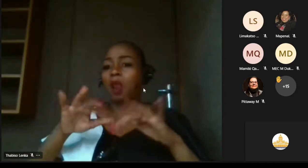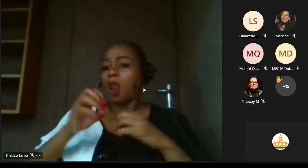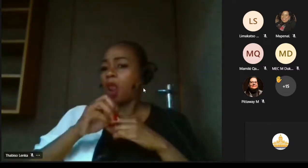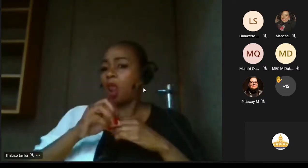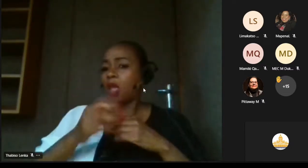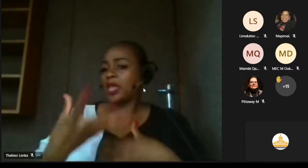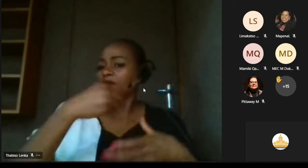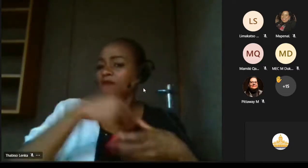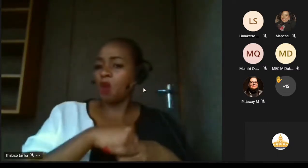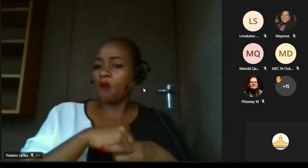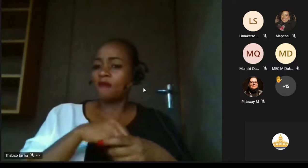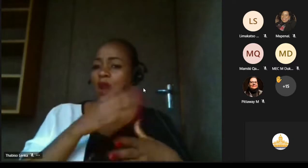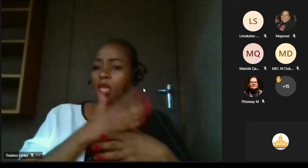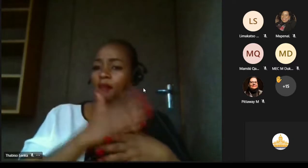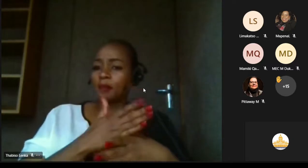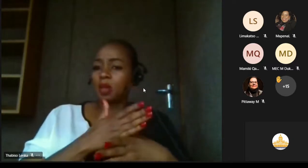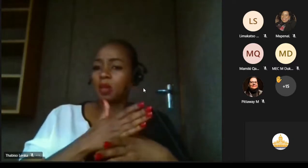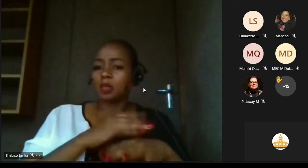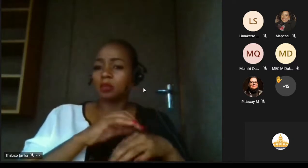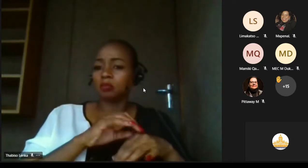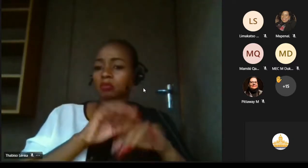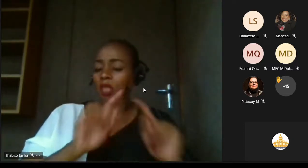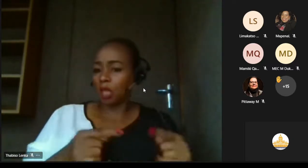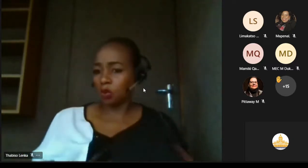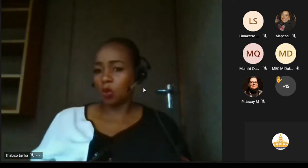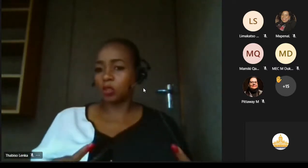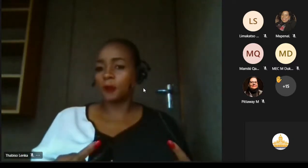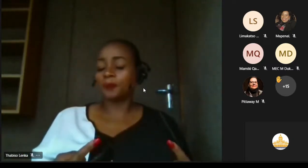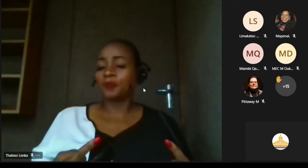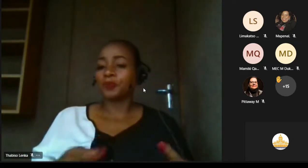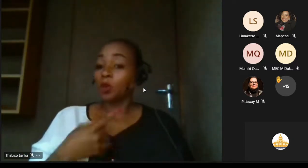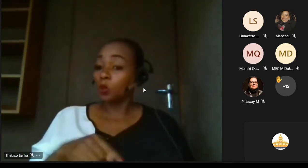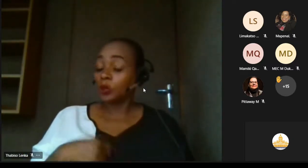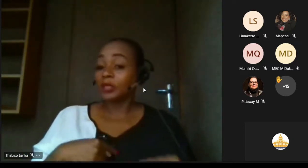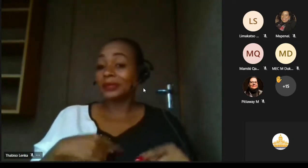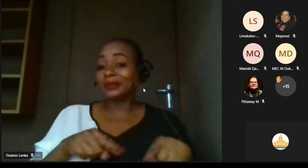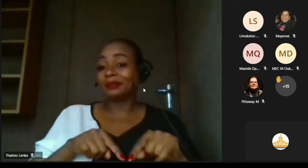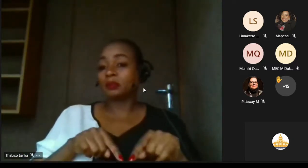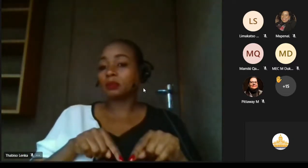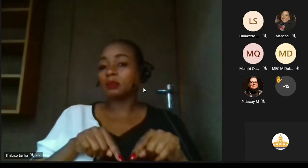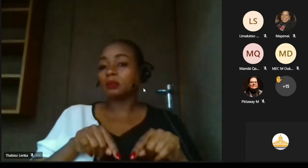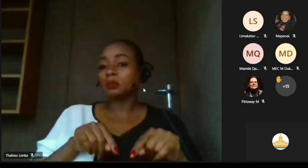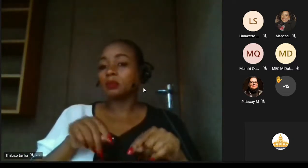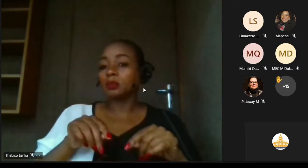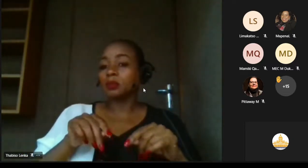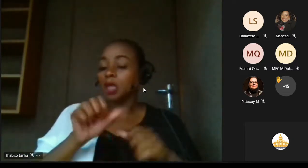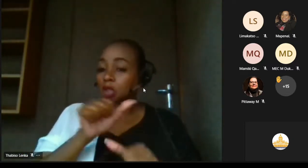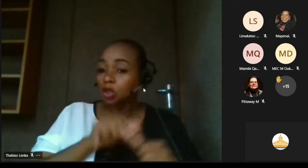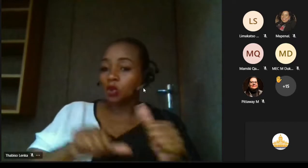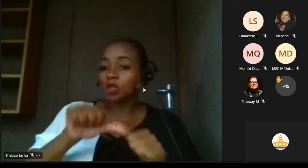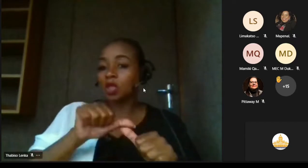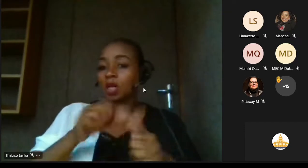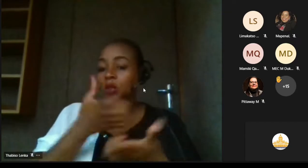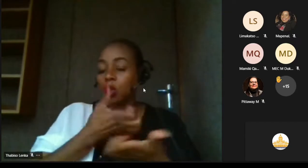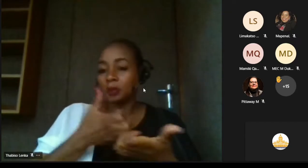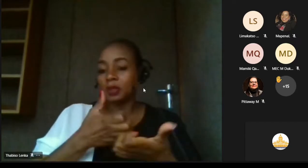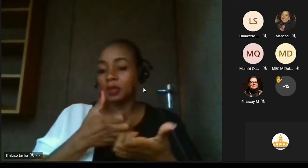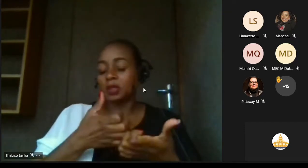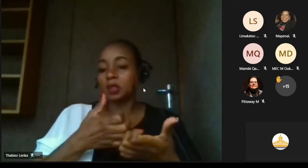market. Speaker, the persistent racial stratification and the differences in social, economic and health outcomes